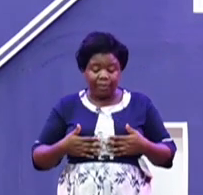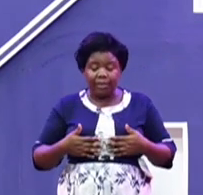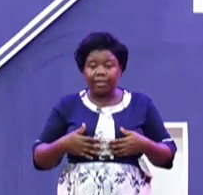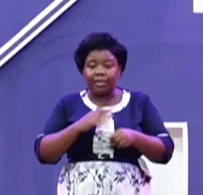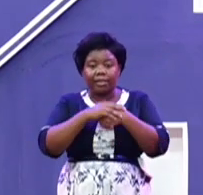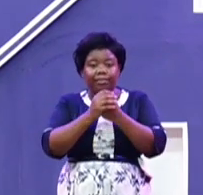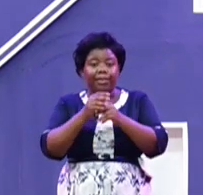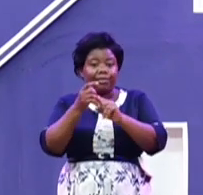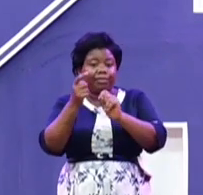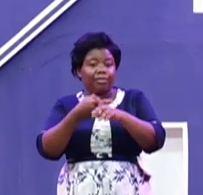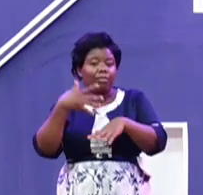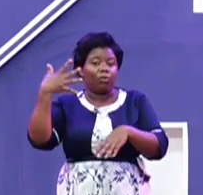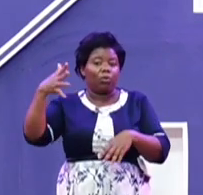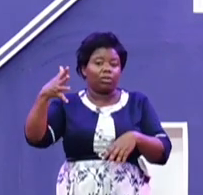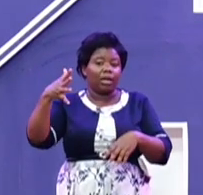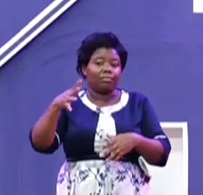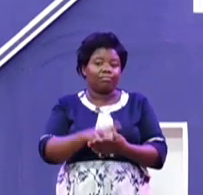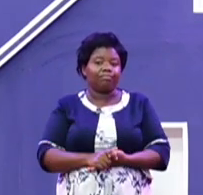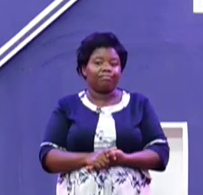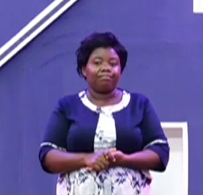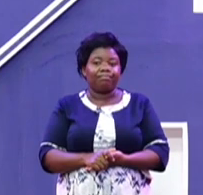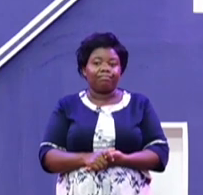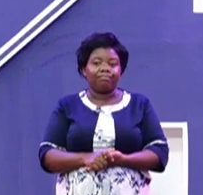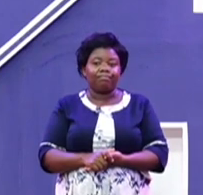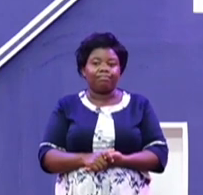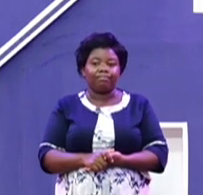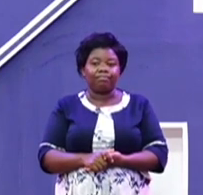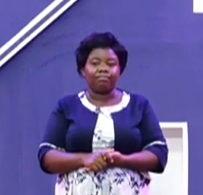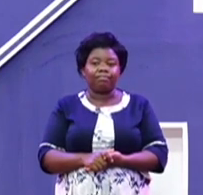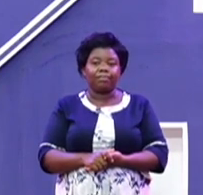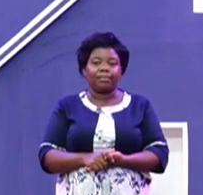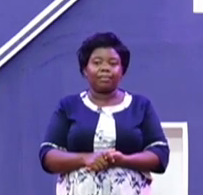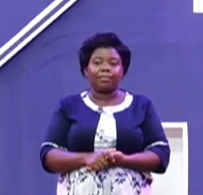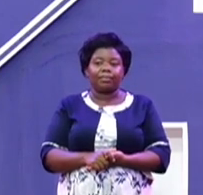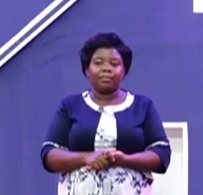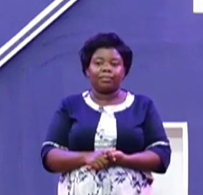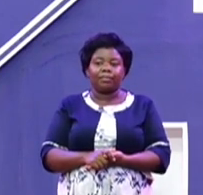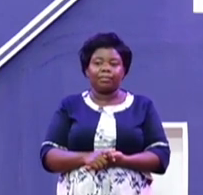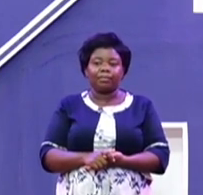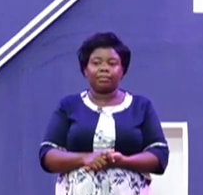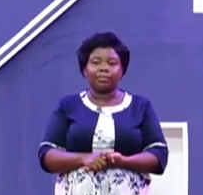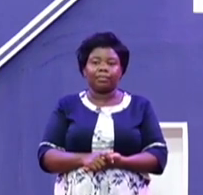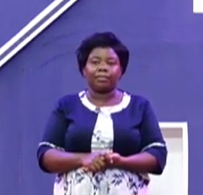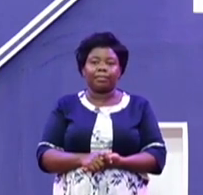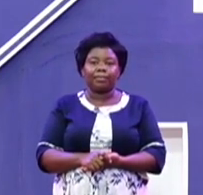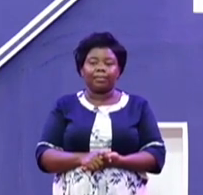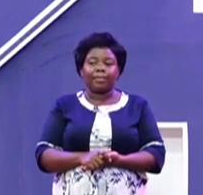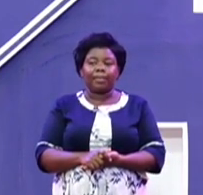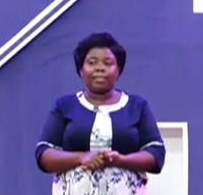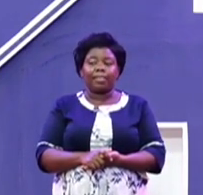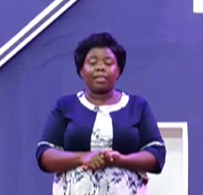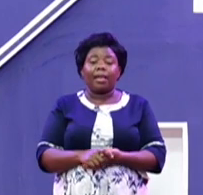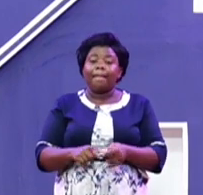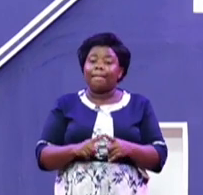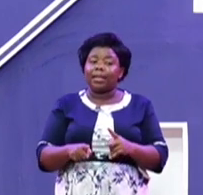That 75% of the body is made up of water. This is what I've ever heard of. I'm not so sure about it. Naye